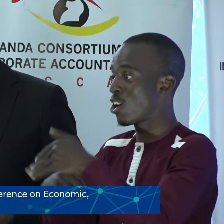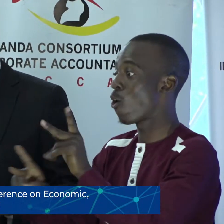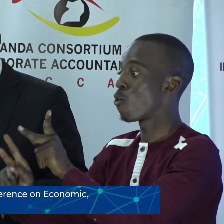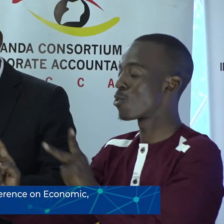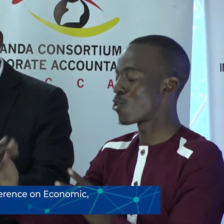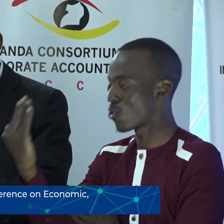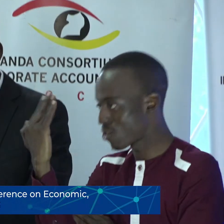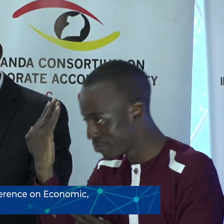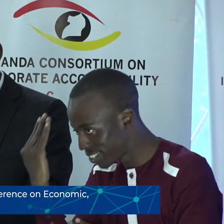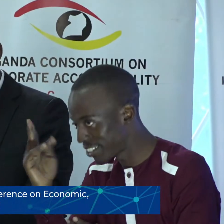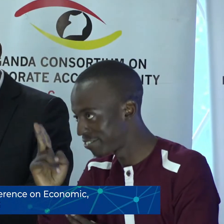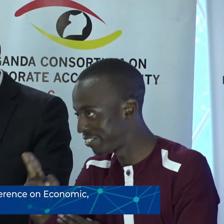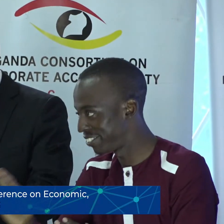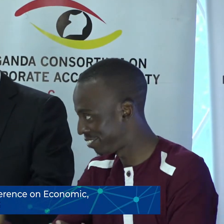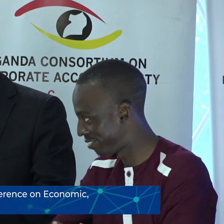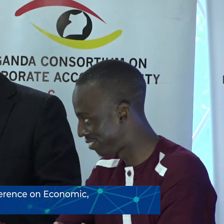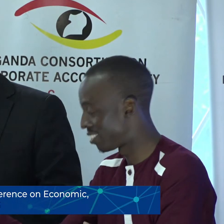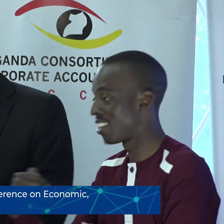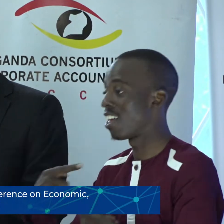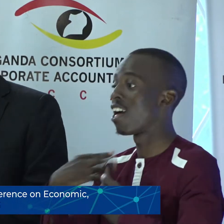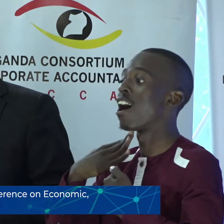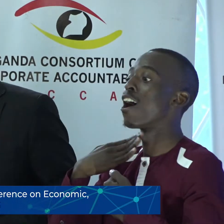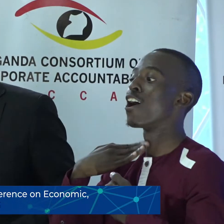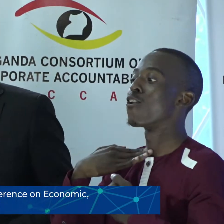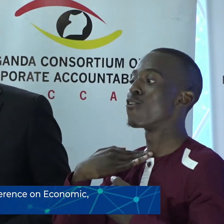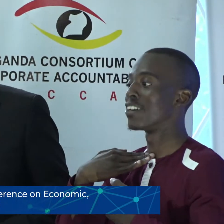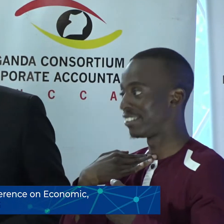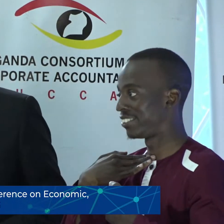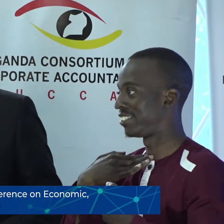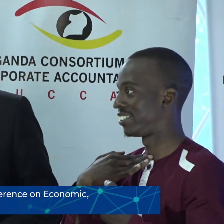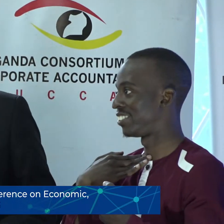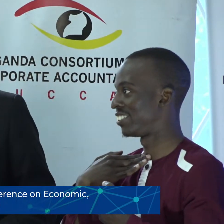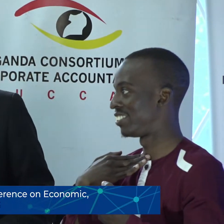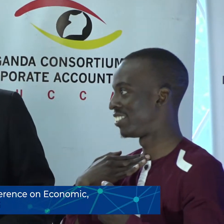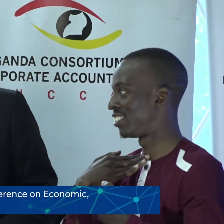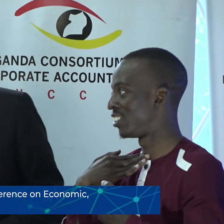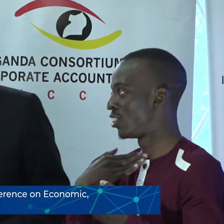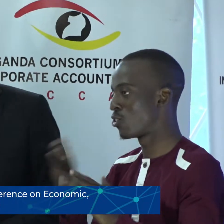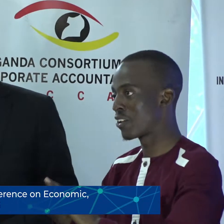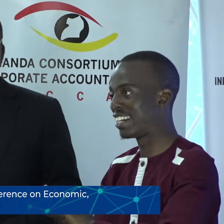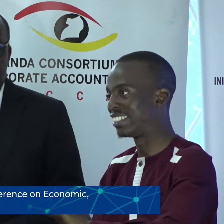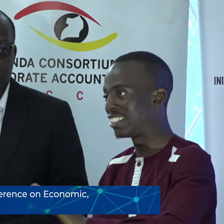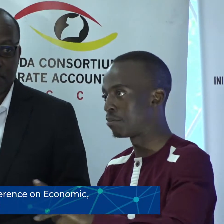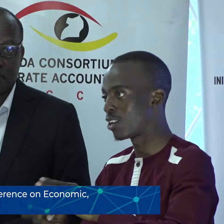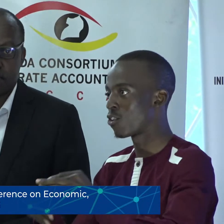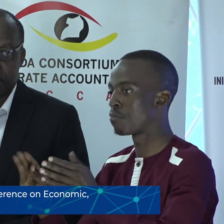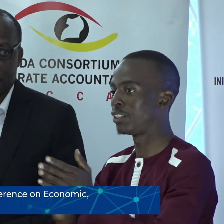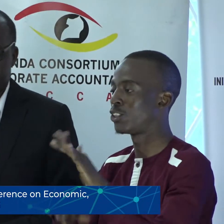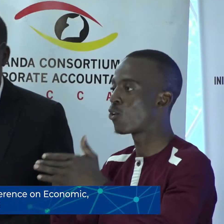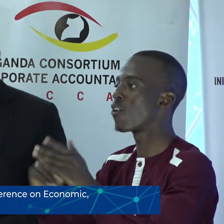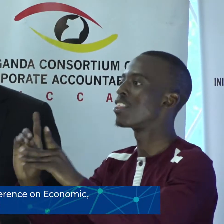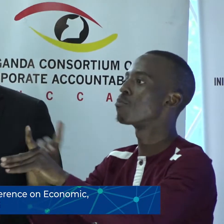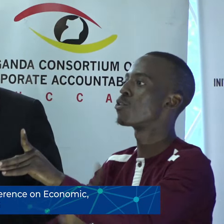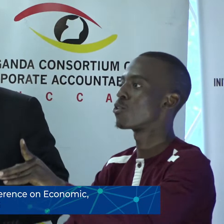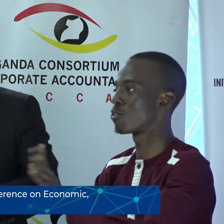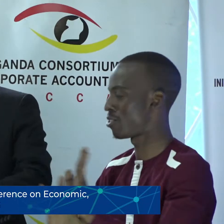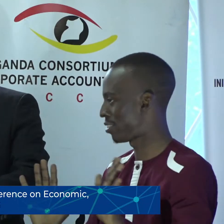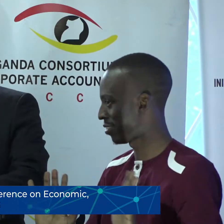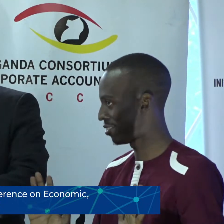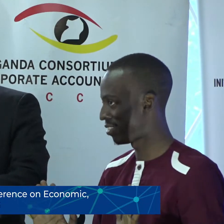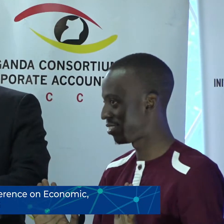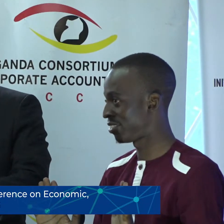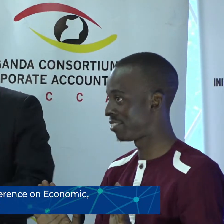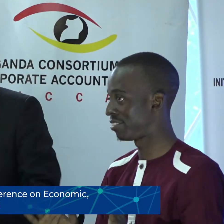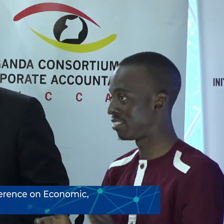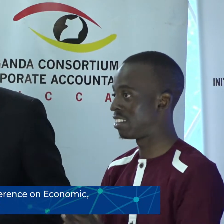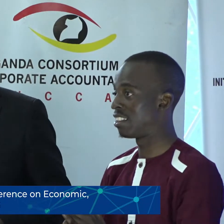protocols observed. I won't go down the slippery lane of mentioning all the protocols,